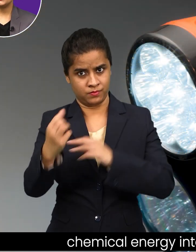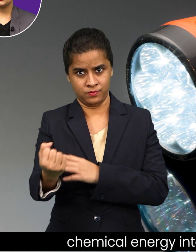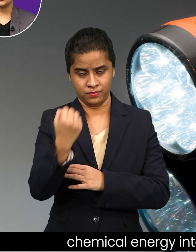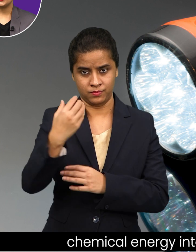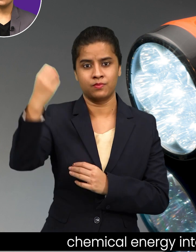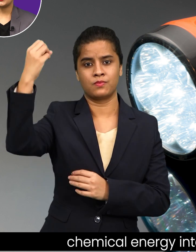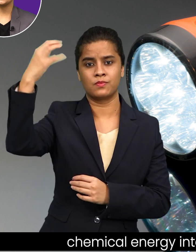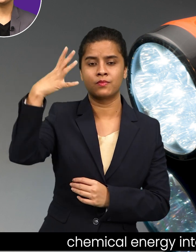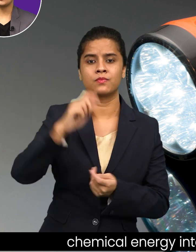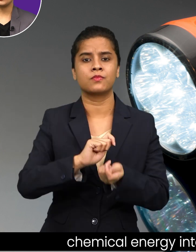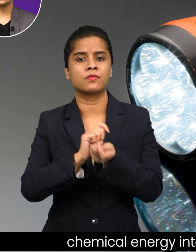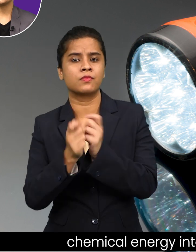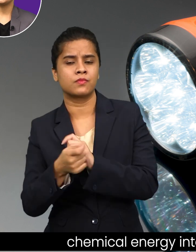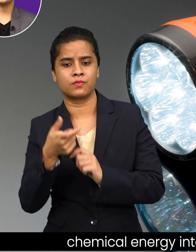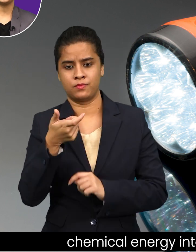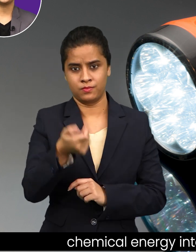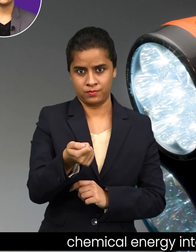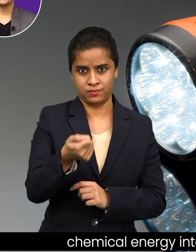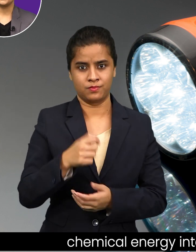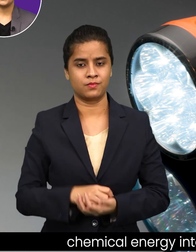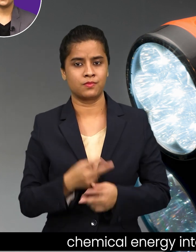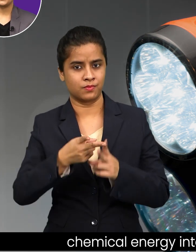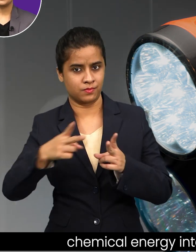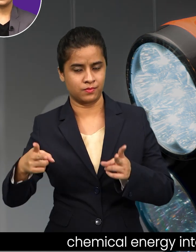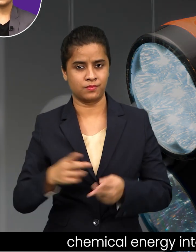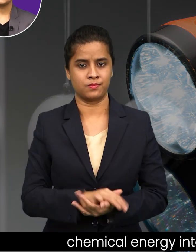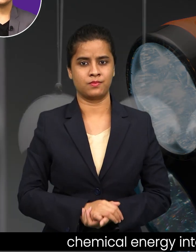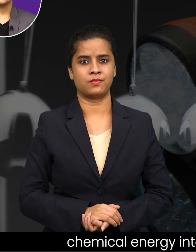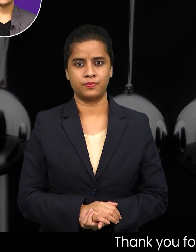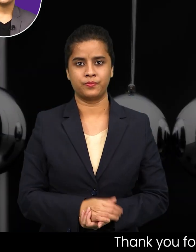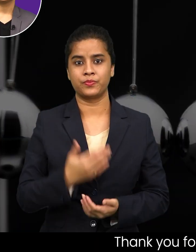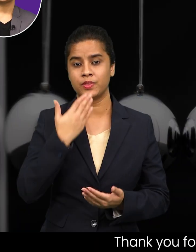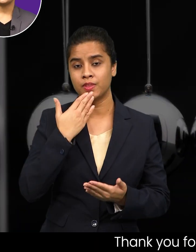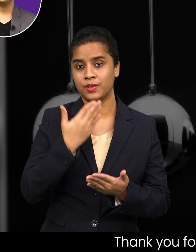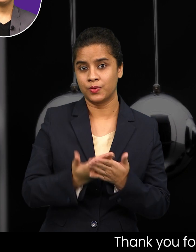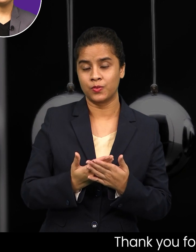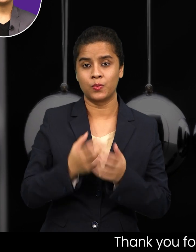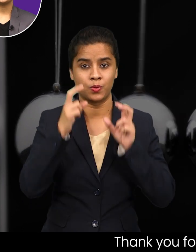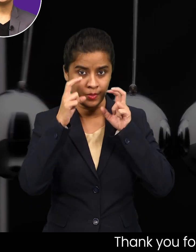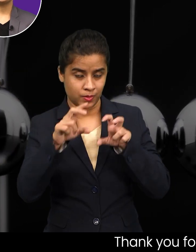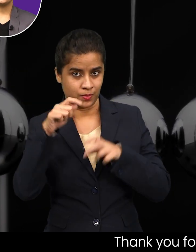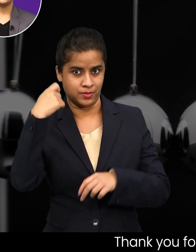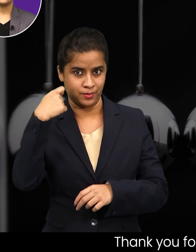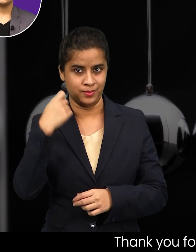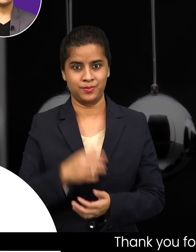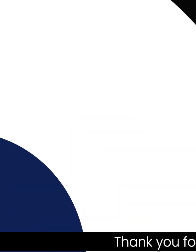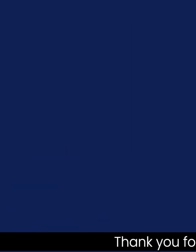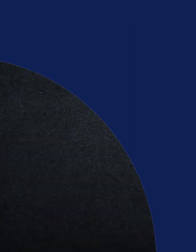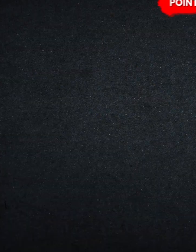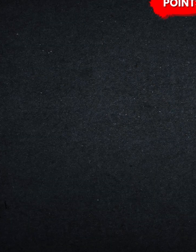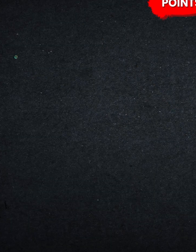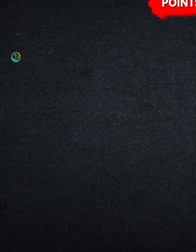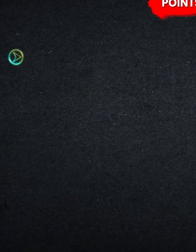light energy by a torch, etc. Thank you for watching this video.